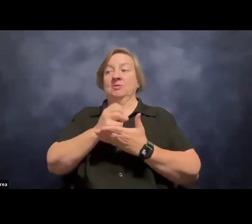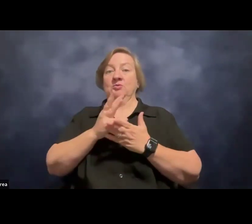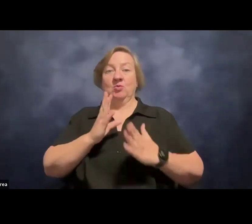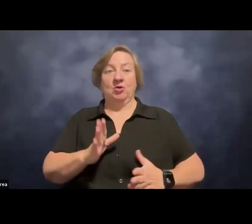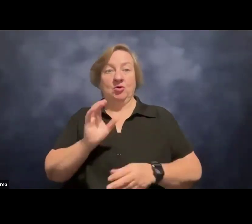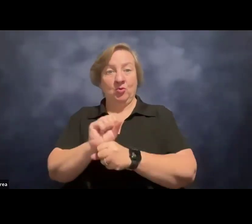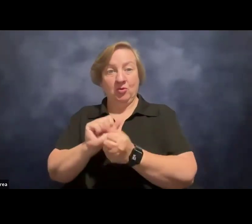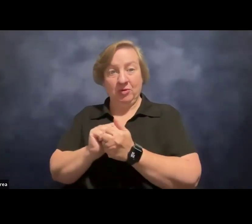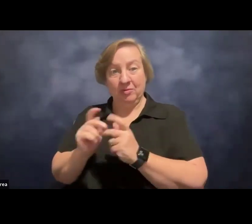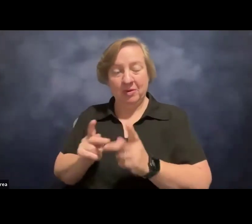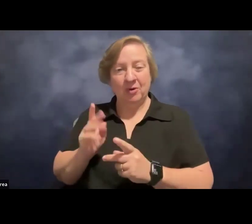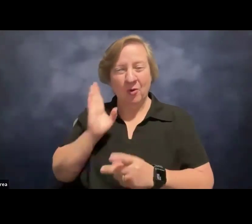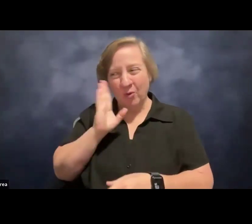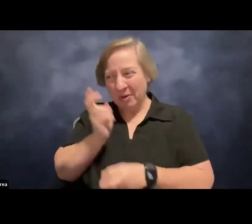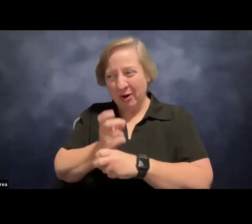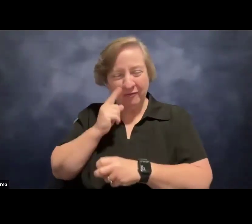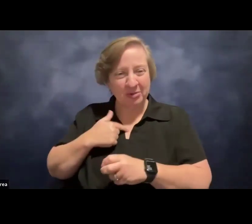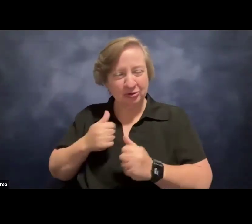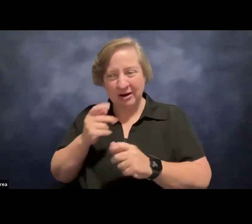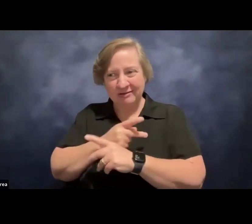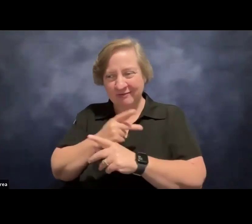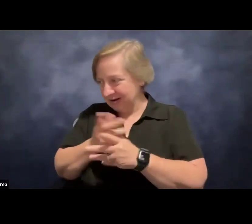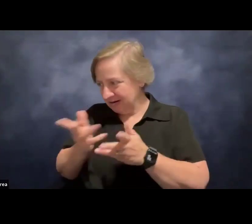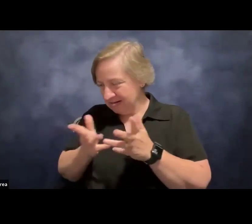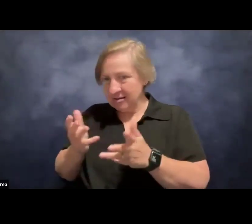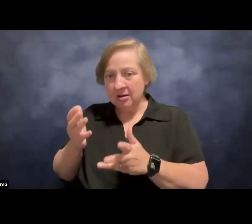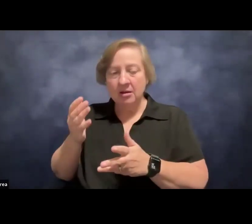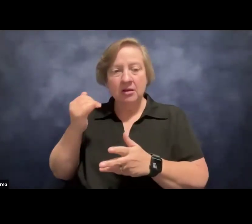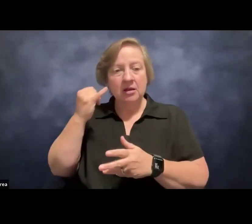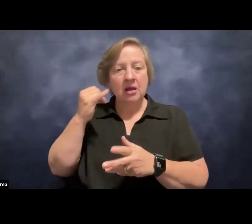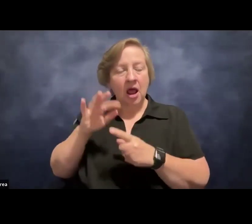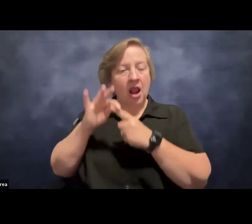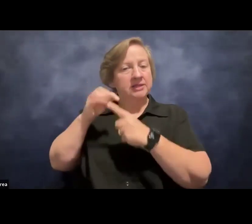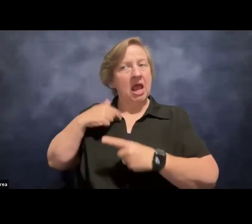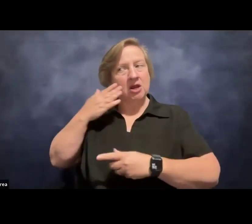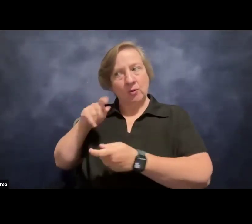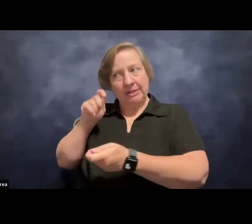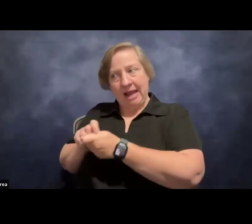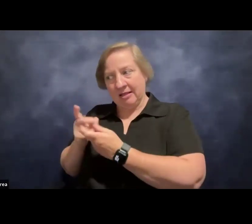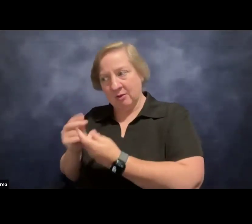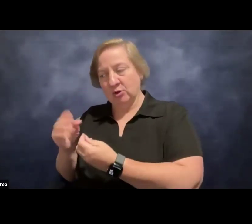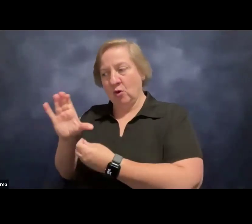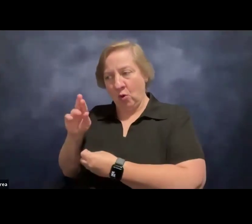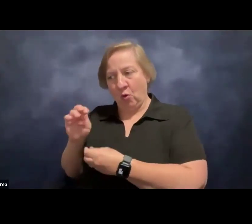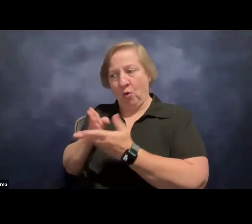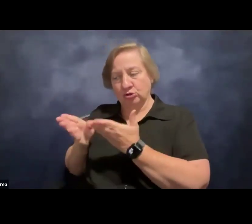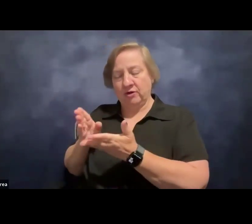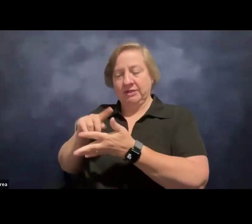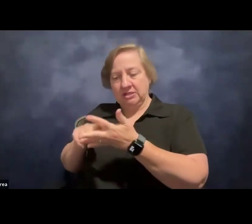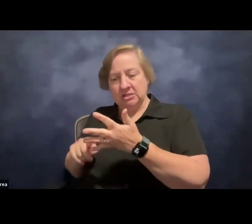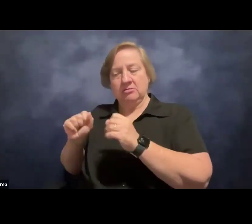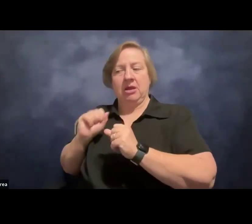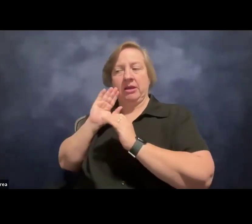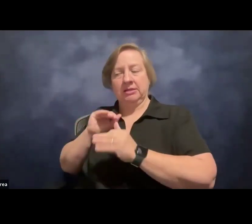with people, it would be really hard for me to try to figure out, so if I know exactly where to go, and here's your core services, here's what you can